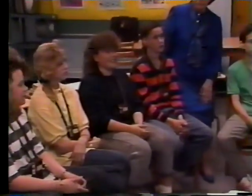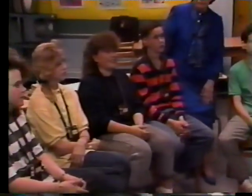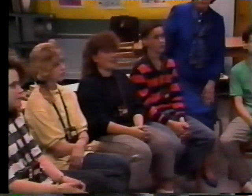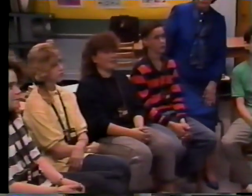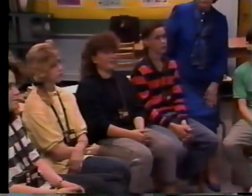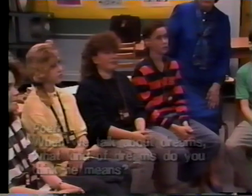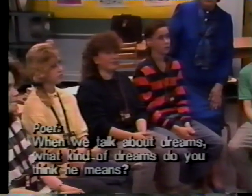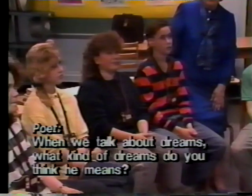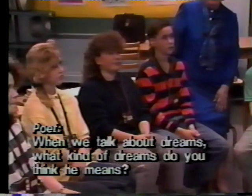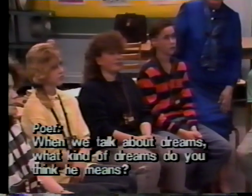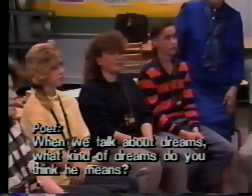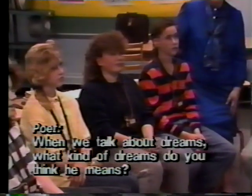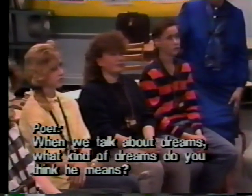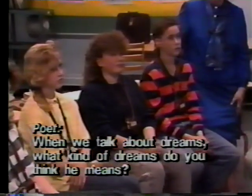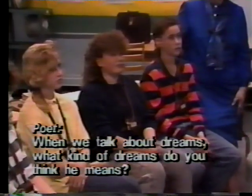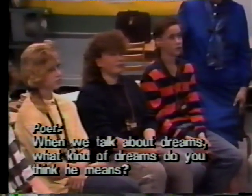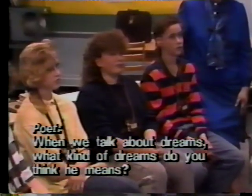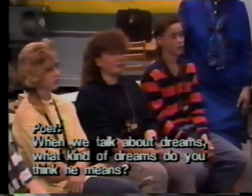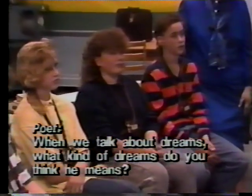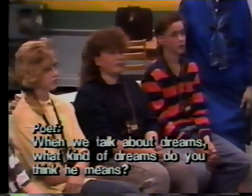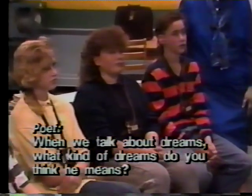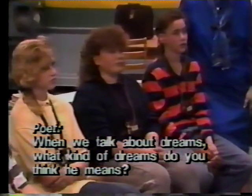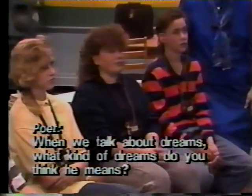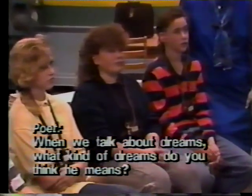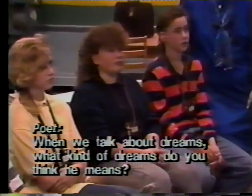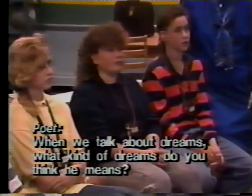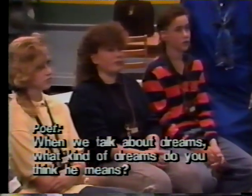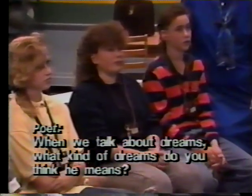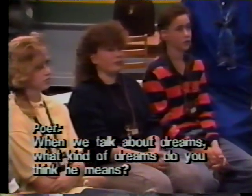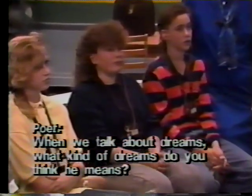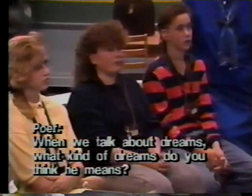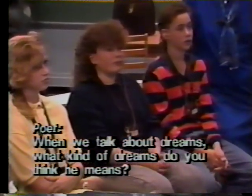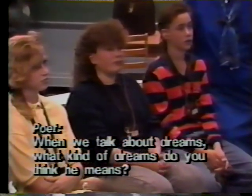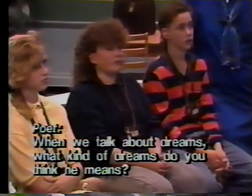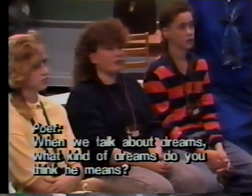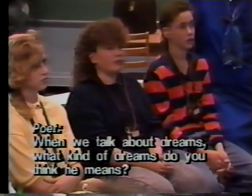When we talk about dreams, what kind of a dream you think he means?